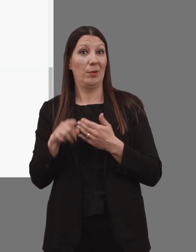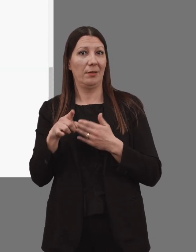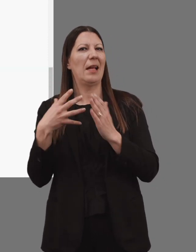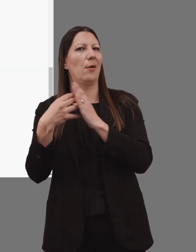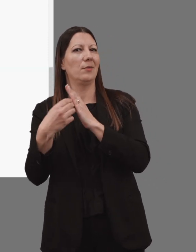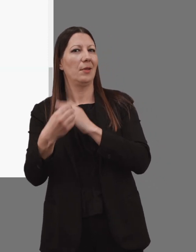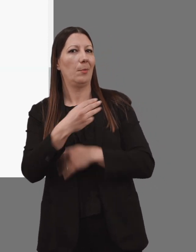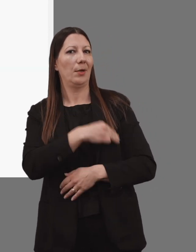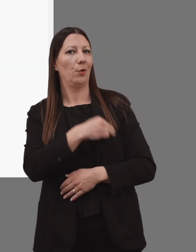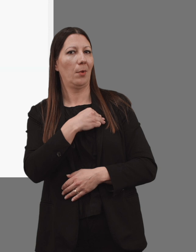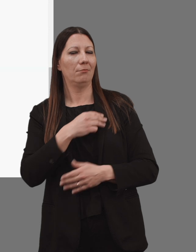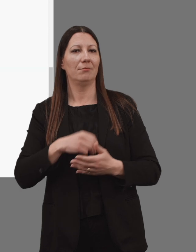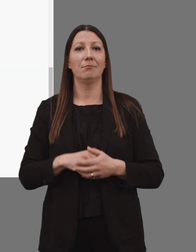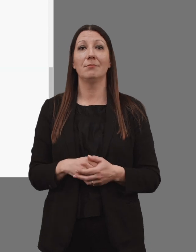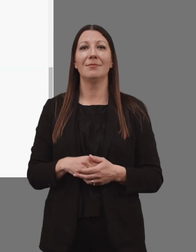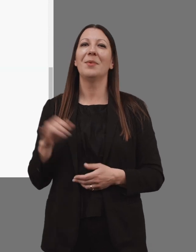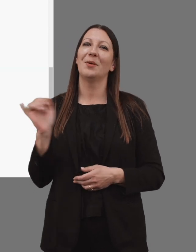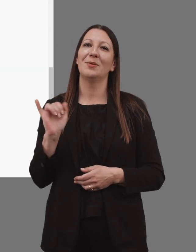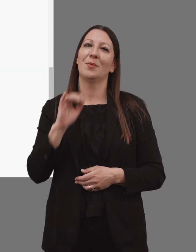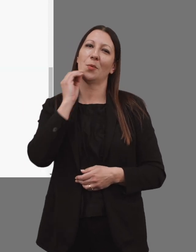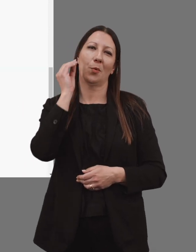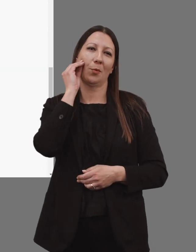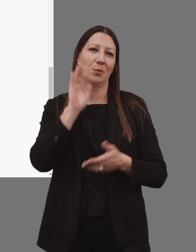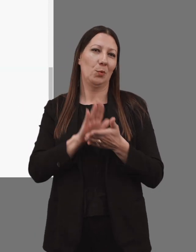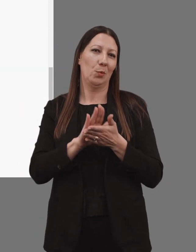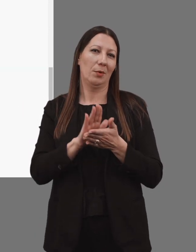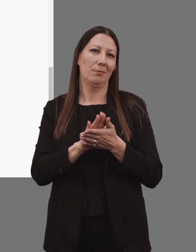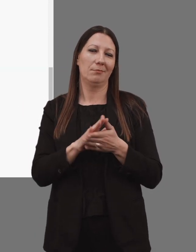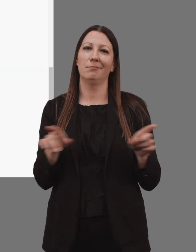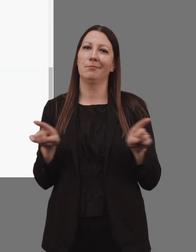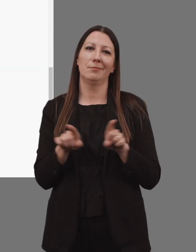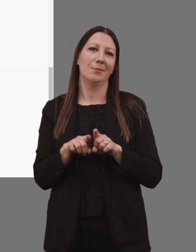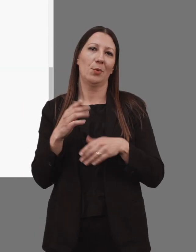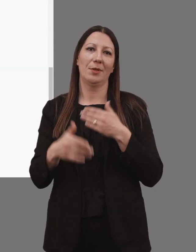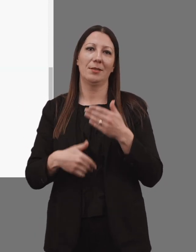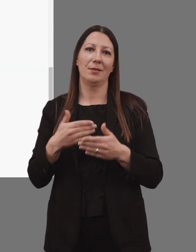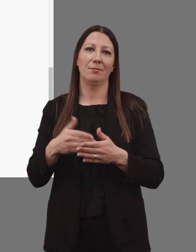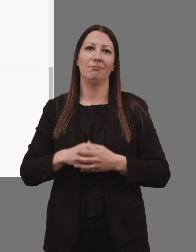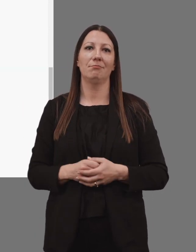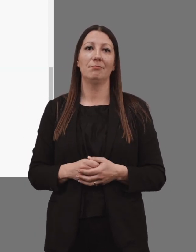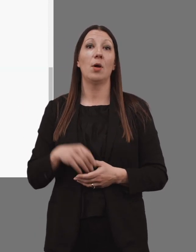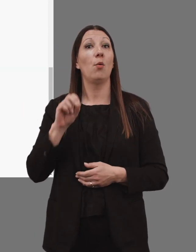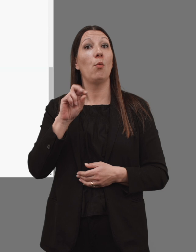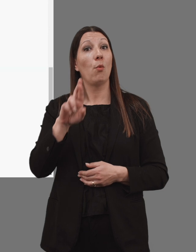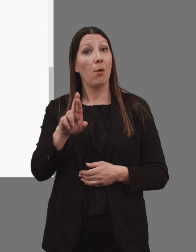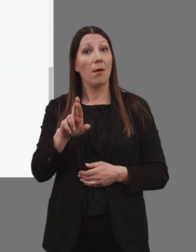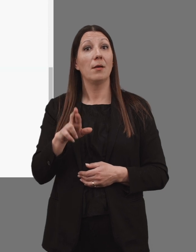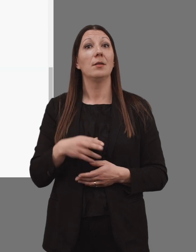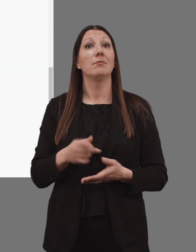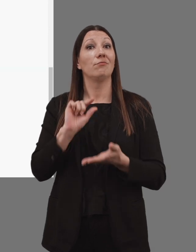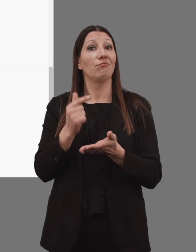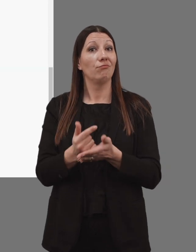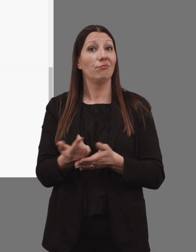well, and for homeschool, or if you have completed high school and you have not attended